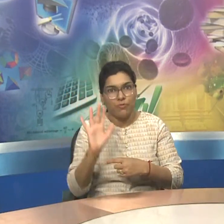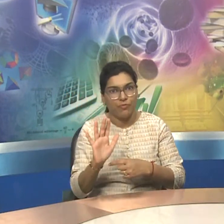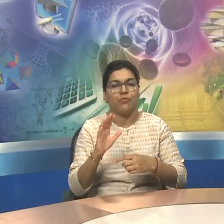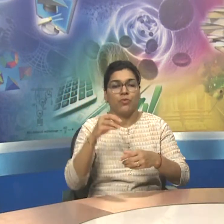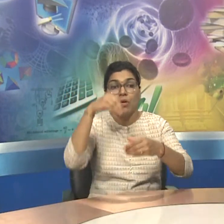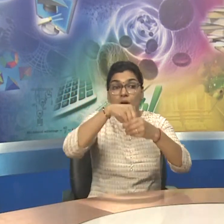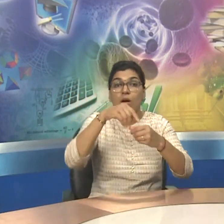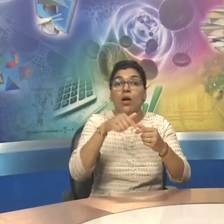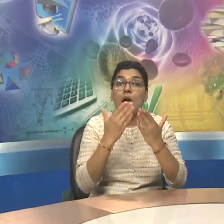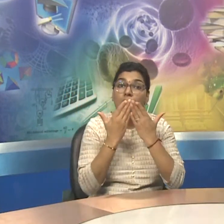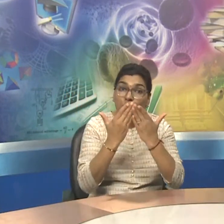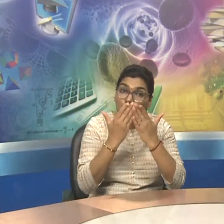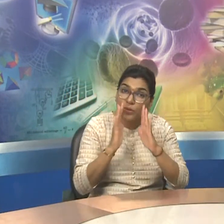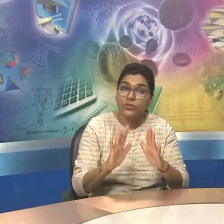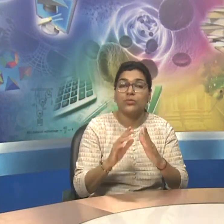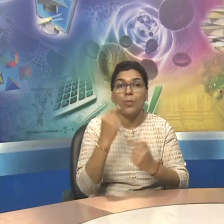specialized branch